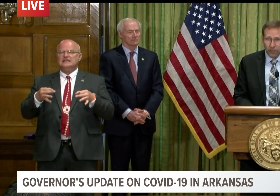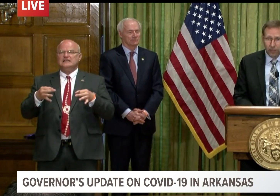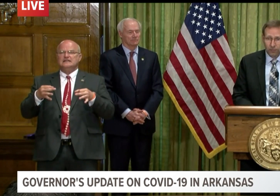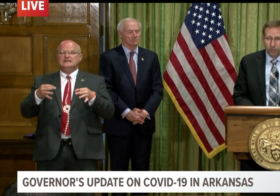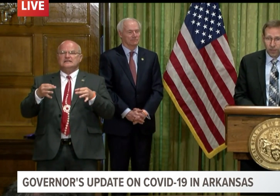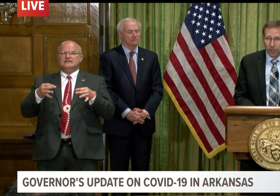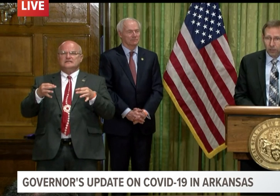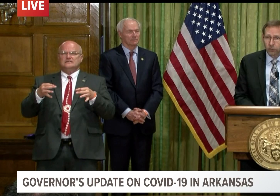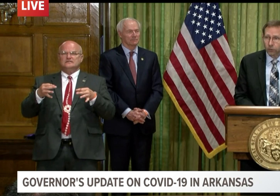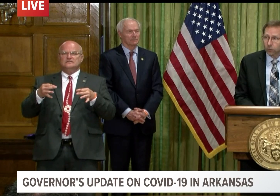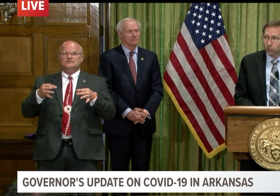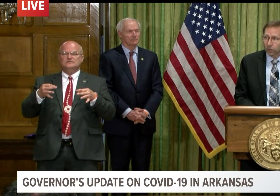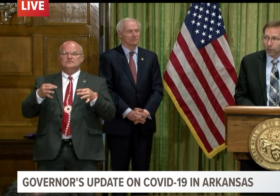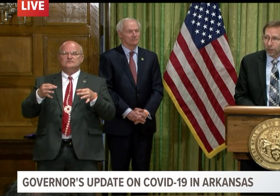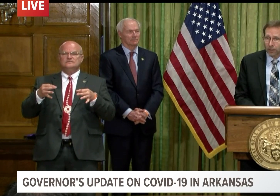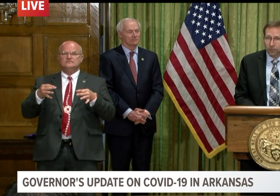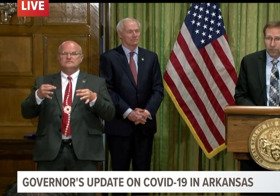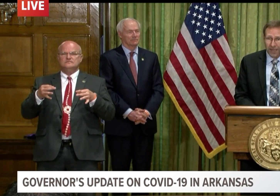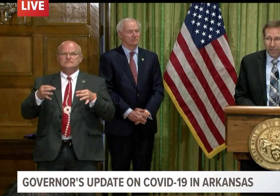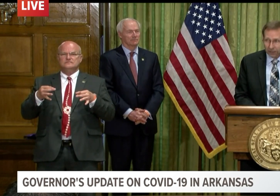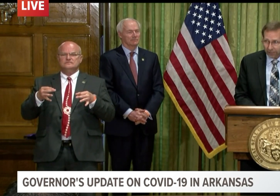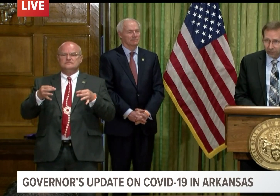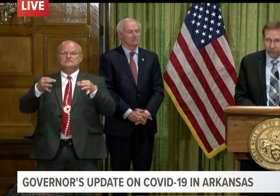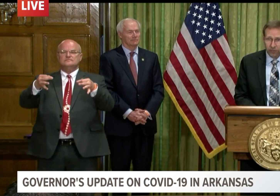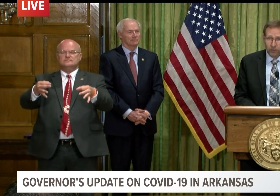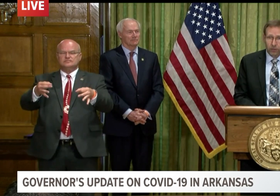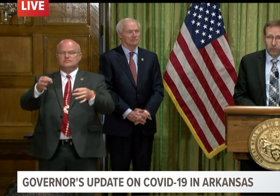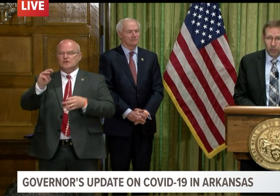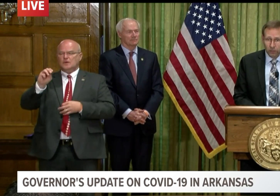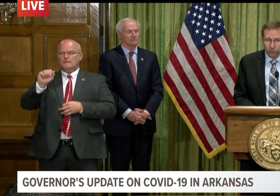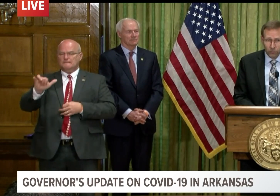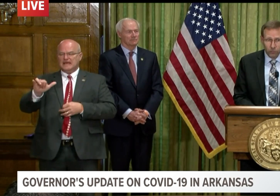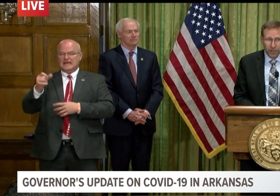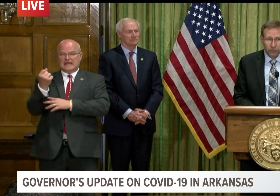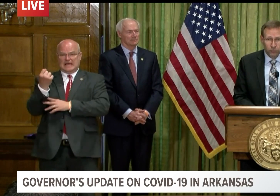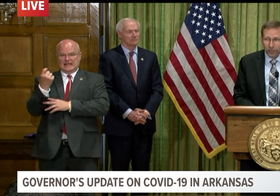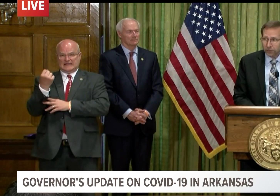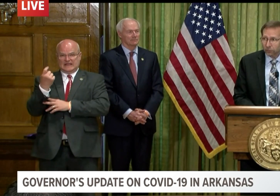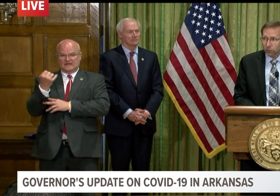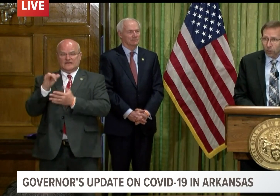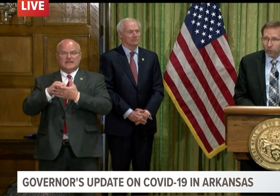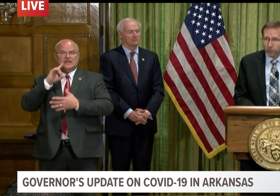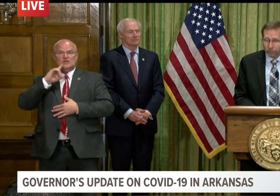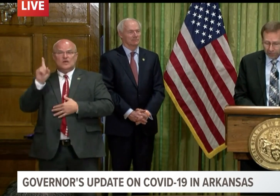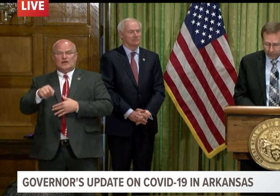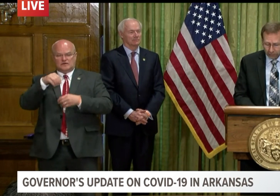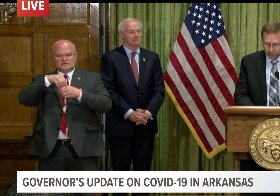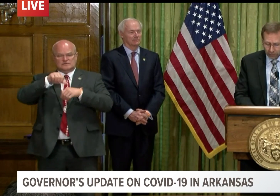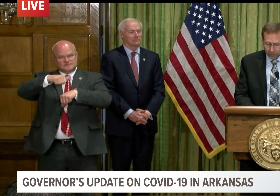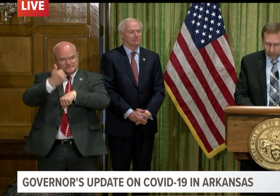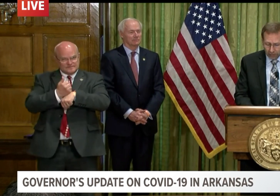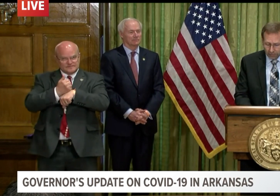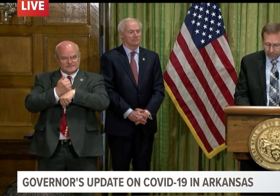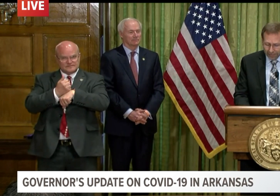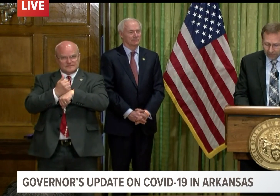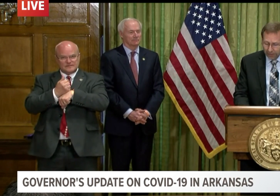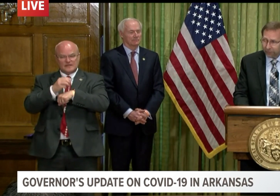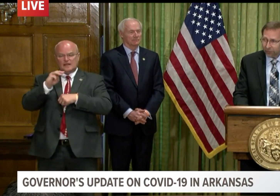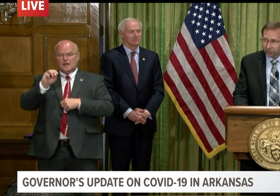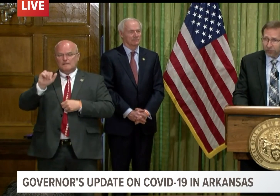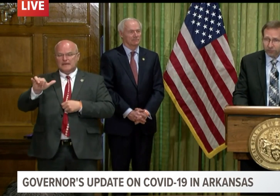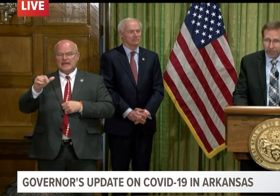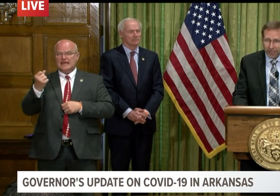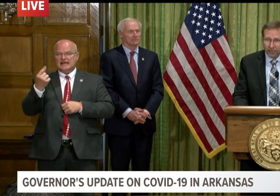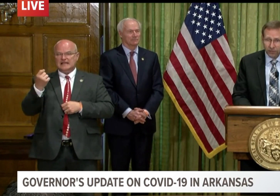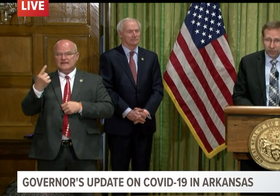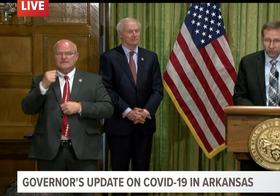that to May 11th. So that directive will go into place May